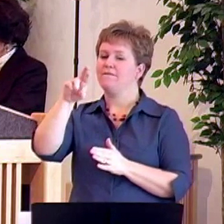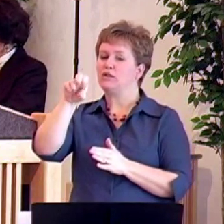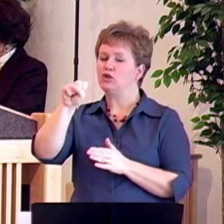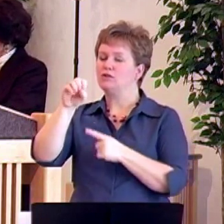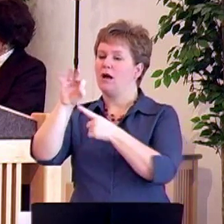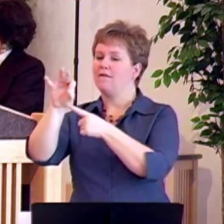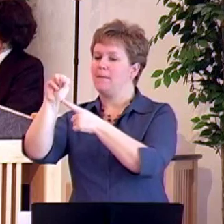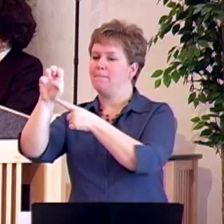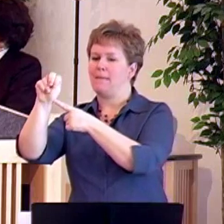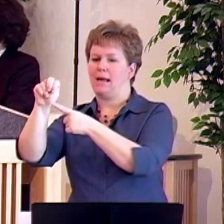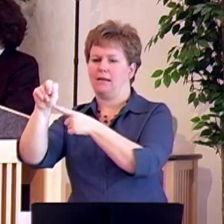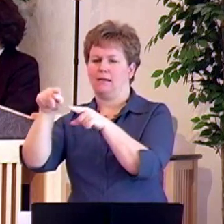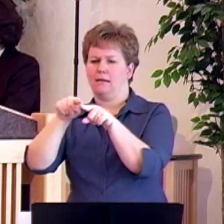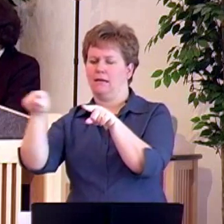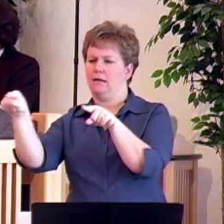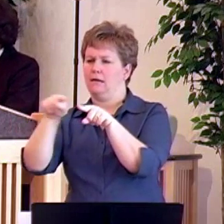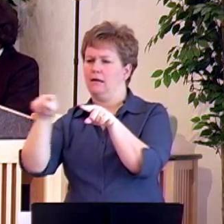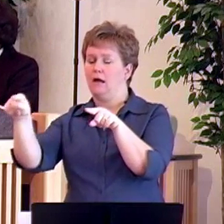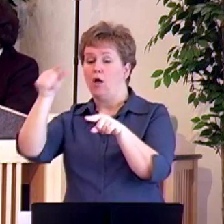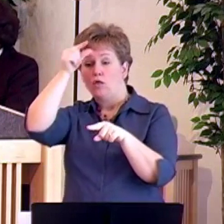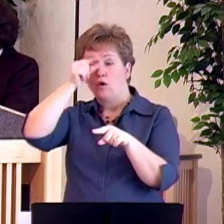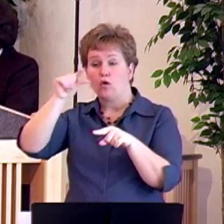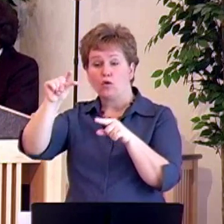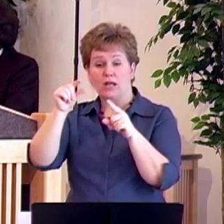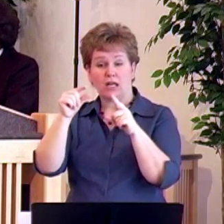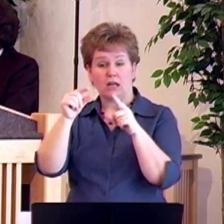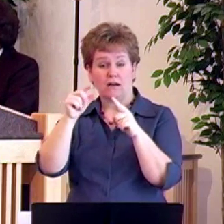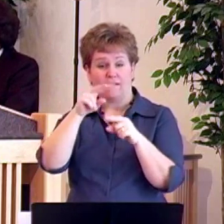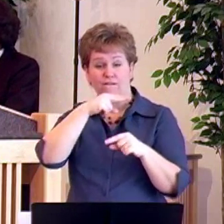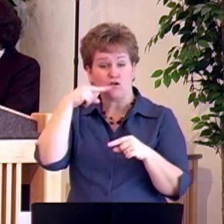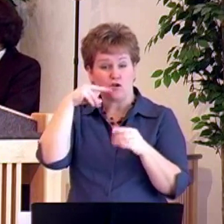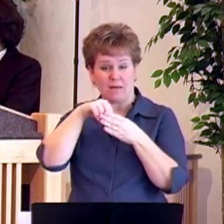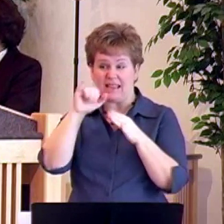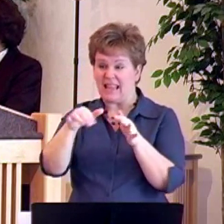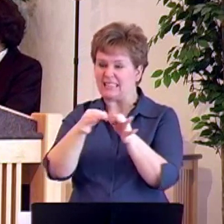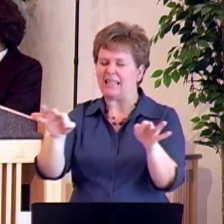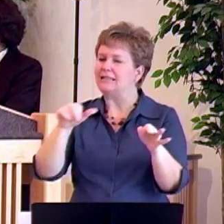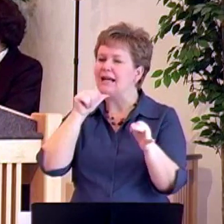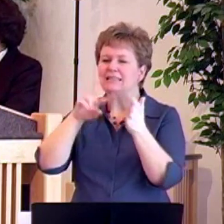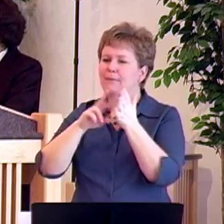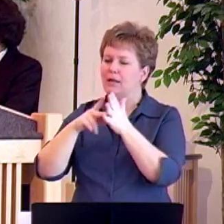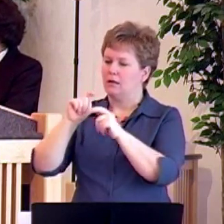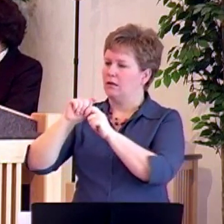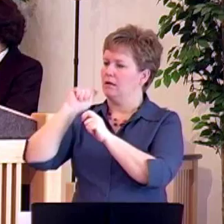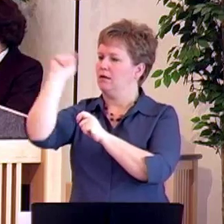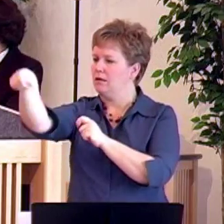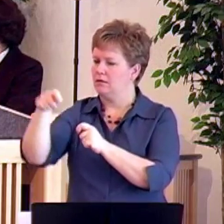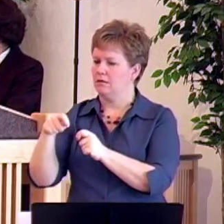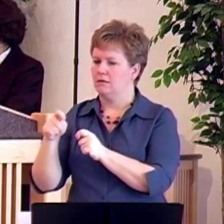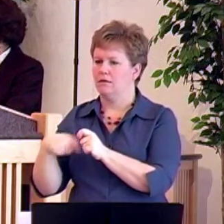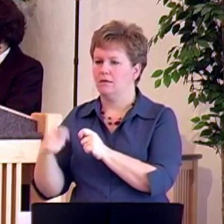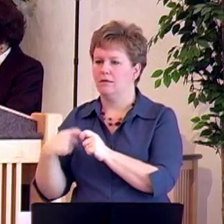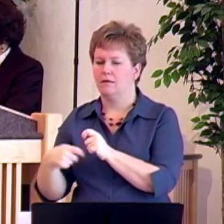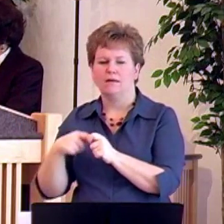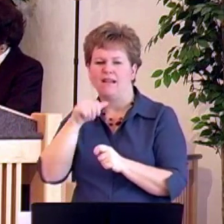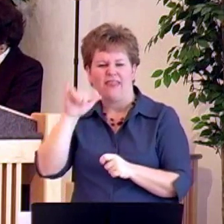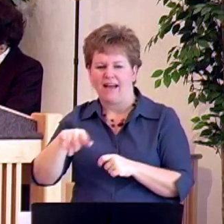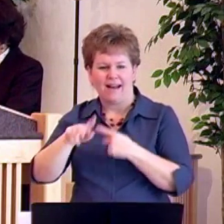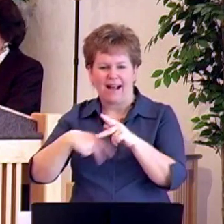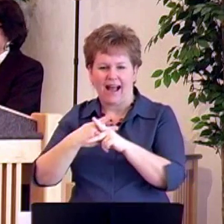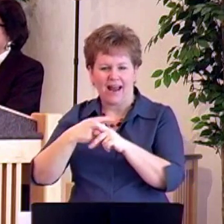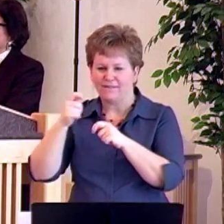inclusive. The Greek verb that's used in this sentence for fishing doesn't mean the kind of fishing that you throw out your line, catch a fish, bring it in, kill it, eat